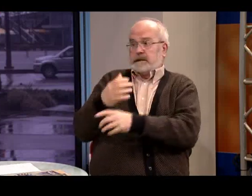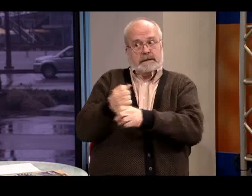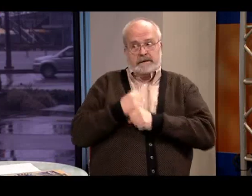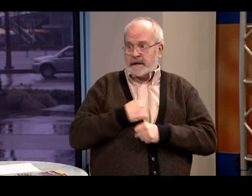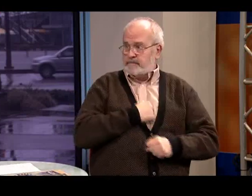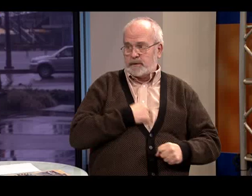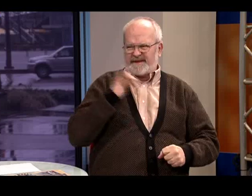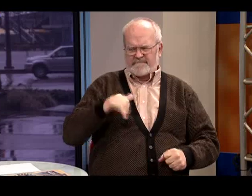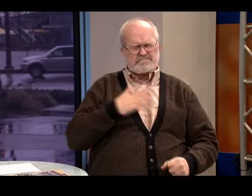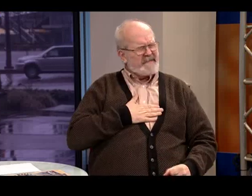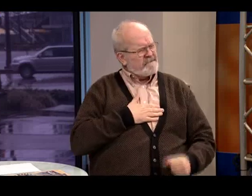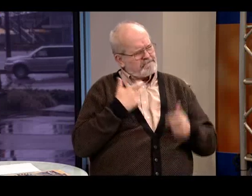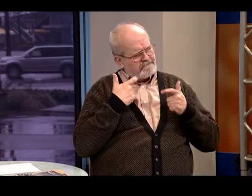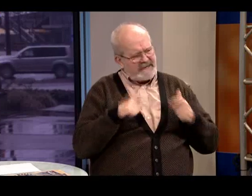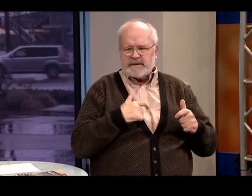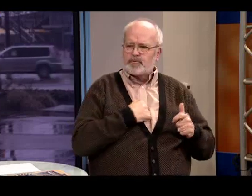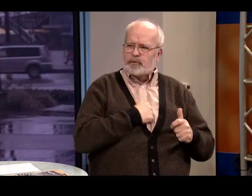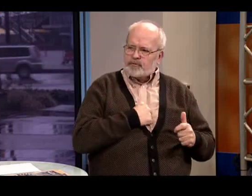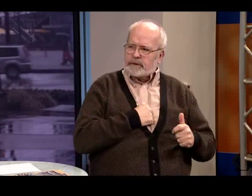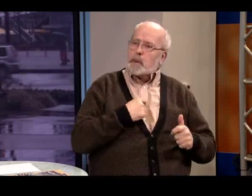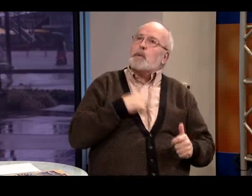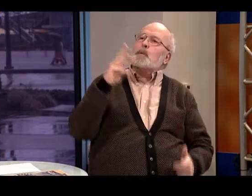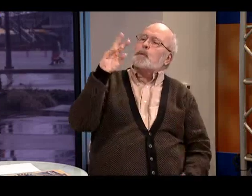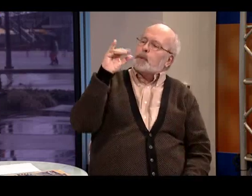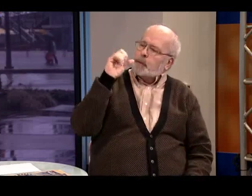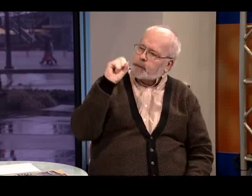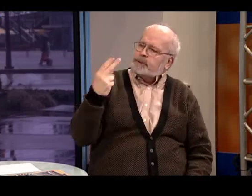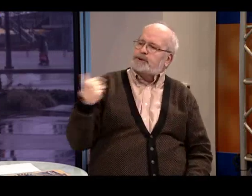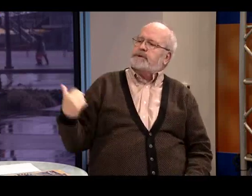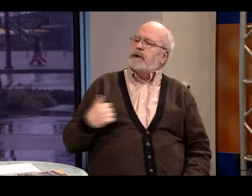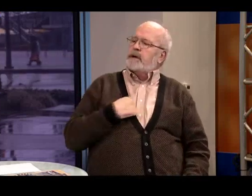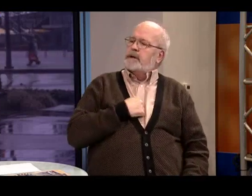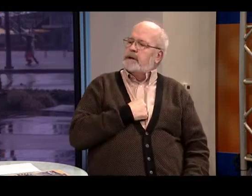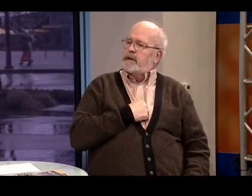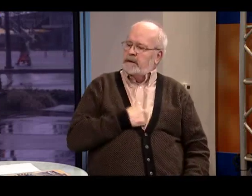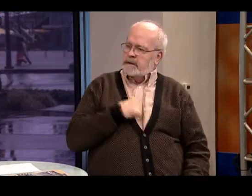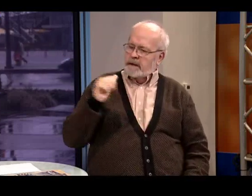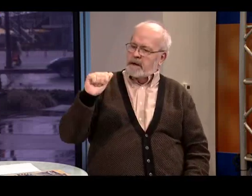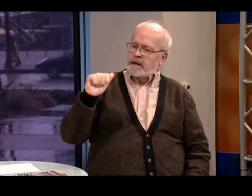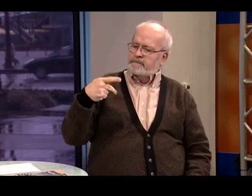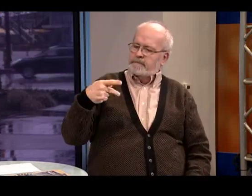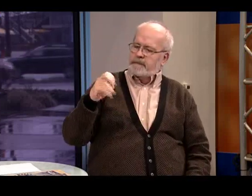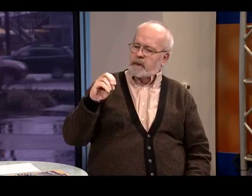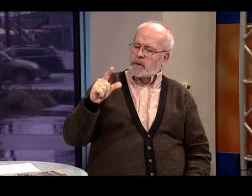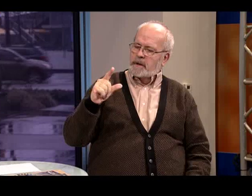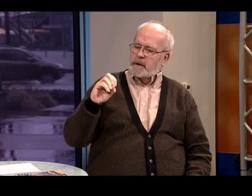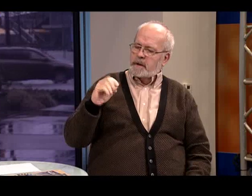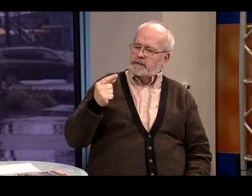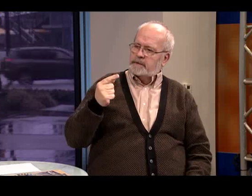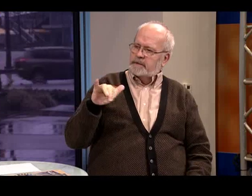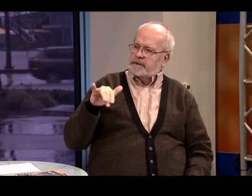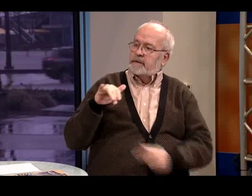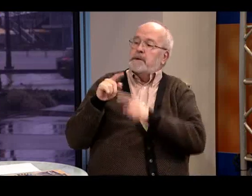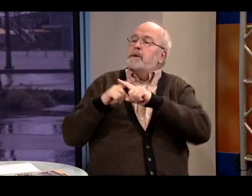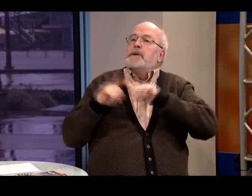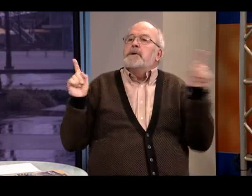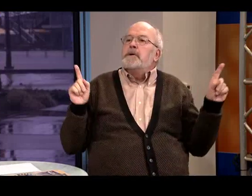about it. Now, we did not get an apology. I wanted the apology and I wish they would have given us the